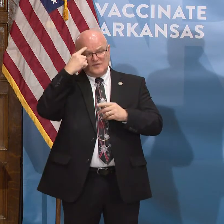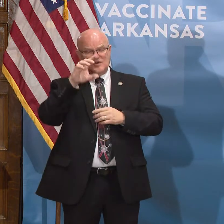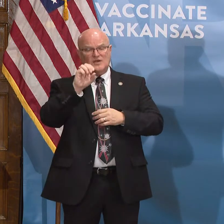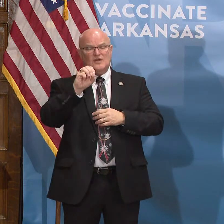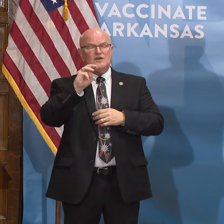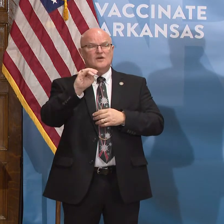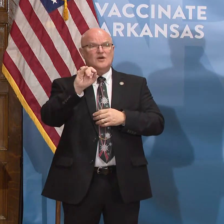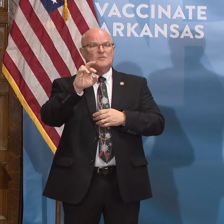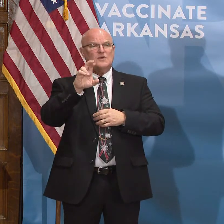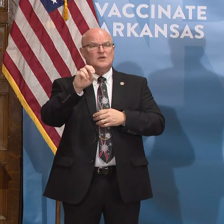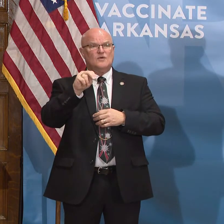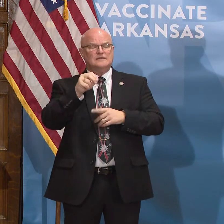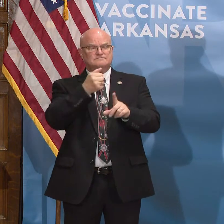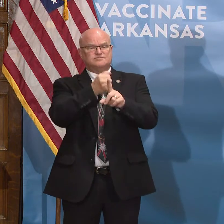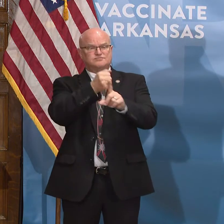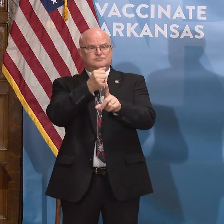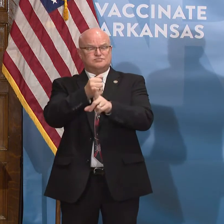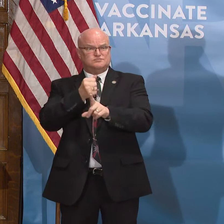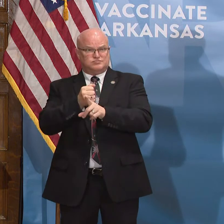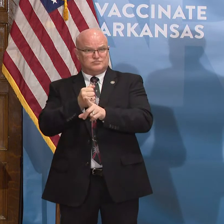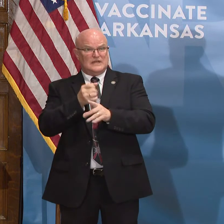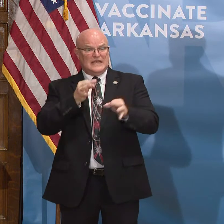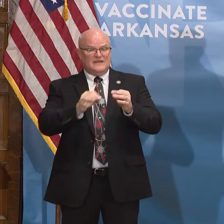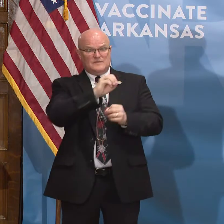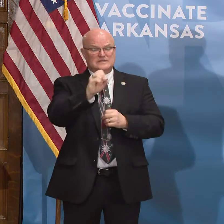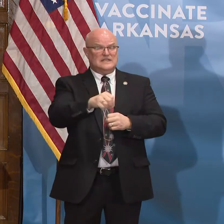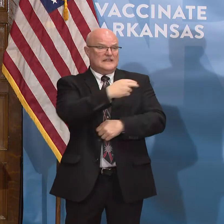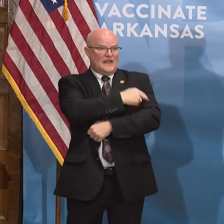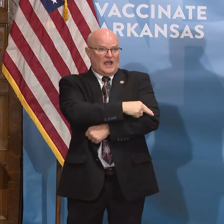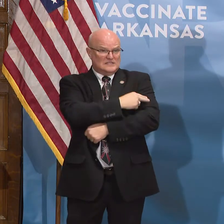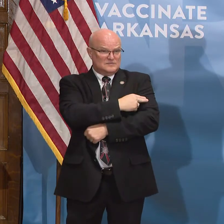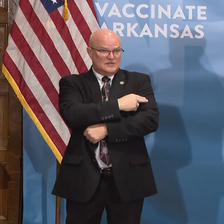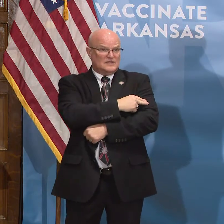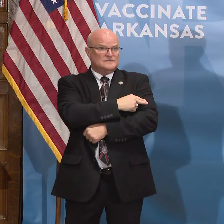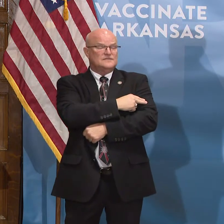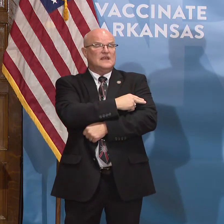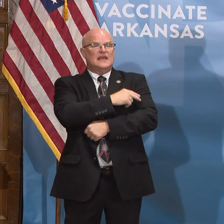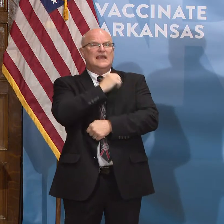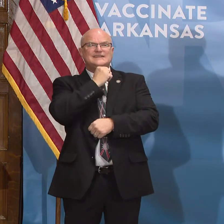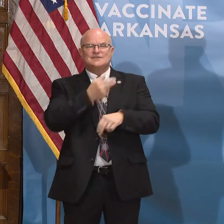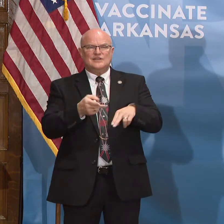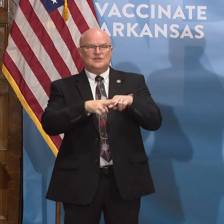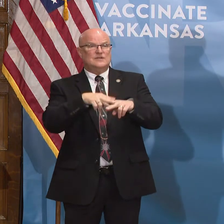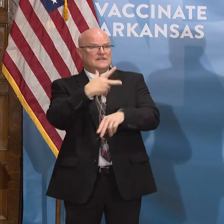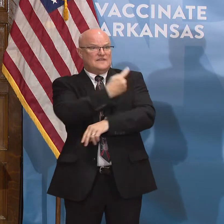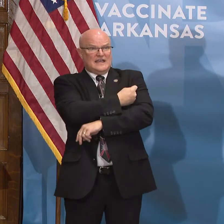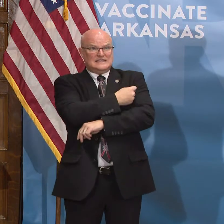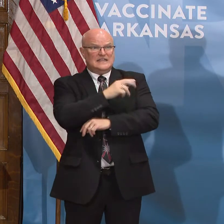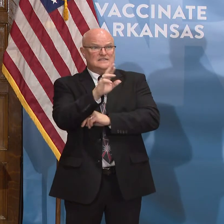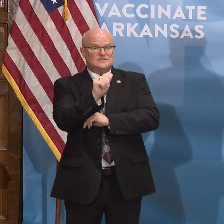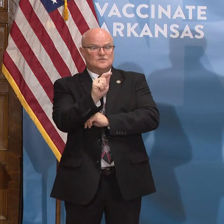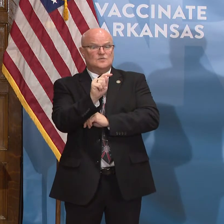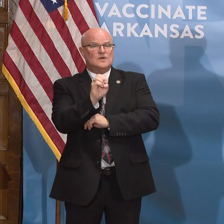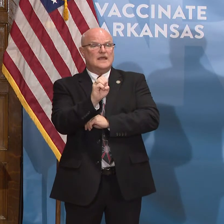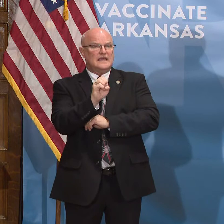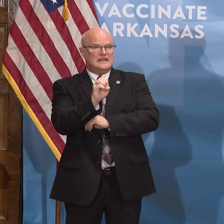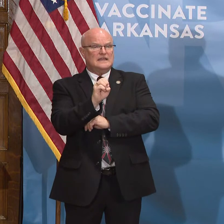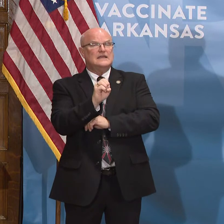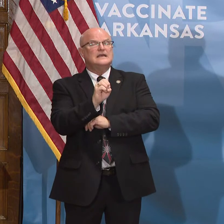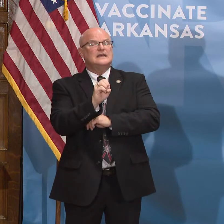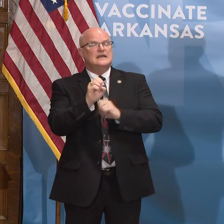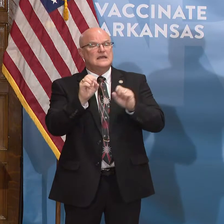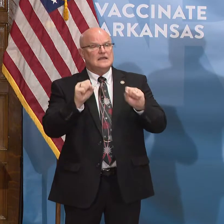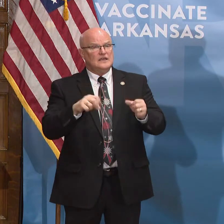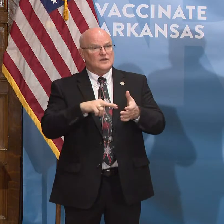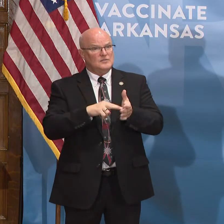to work. And if 1% of those are hospitalized and we don't increase that vaccination rate, it could